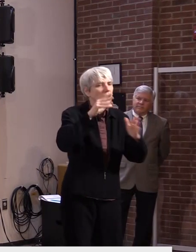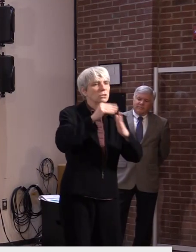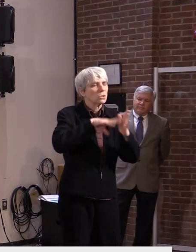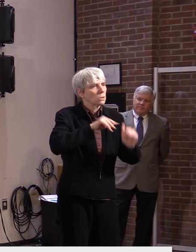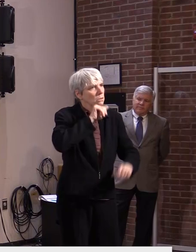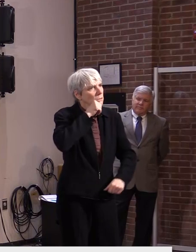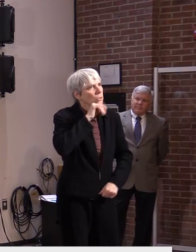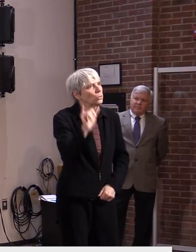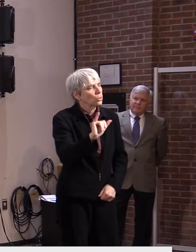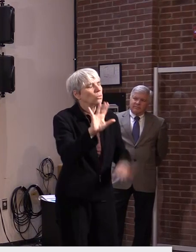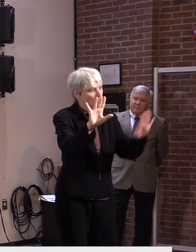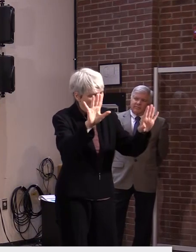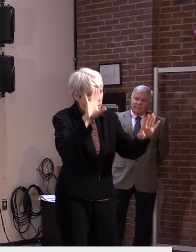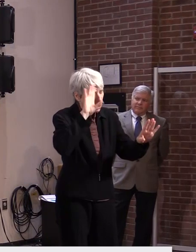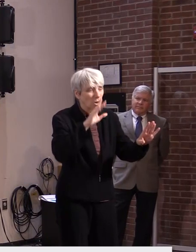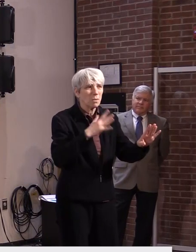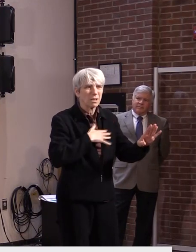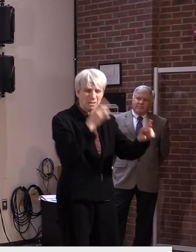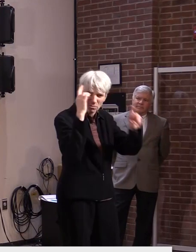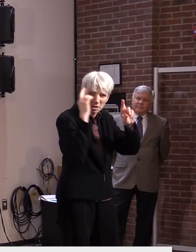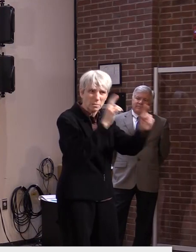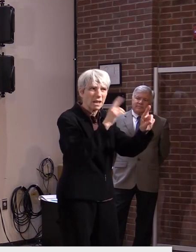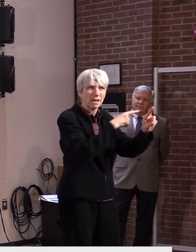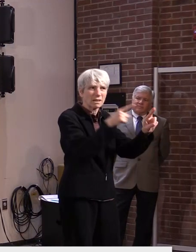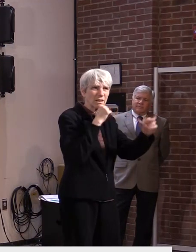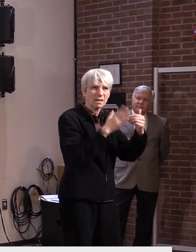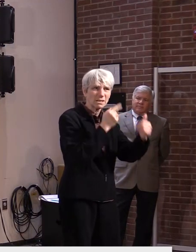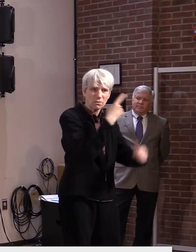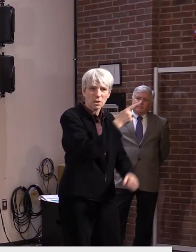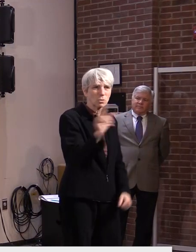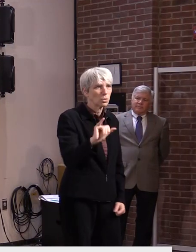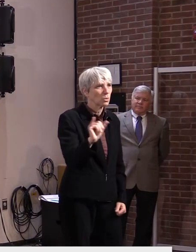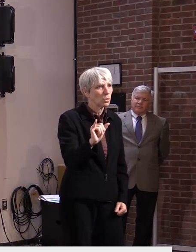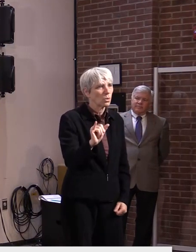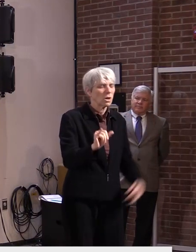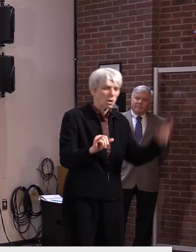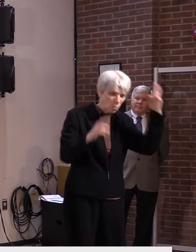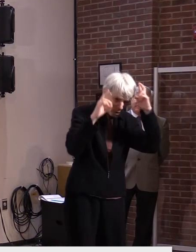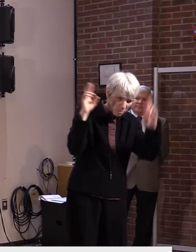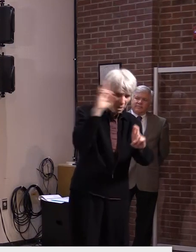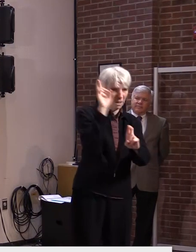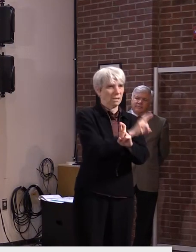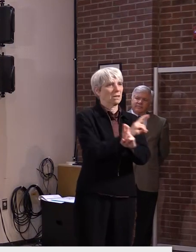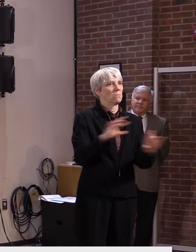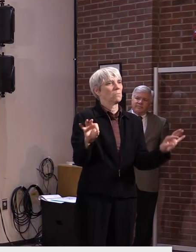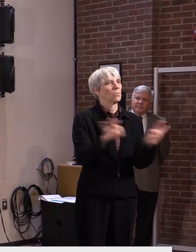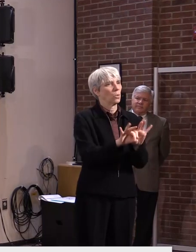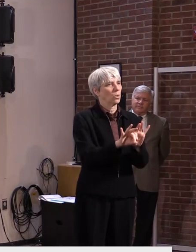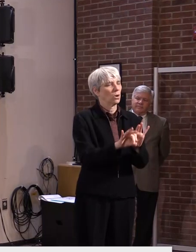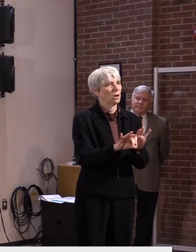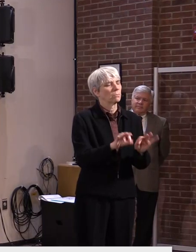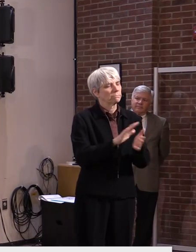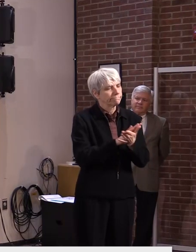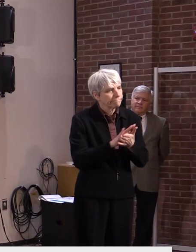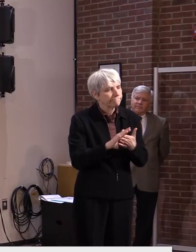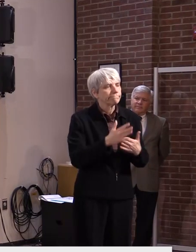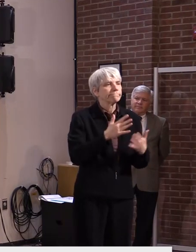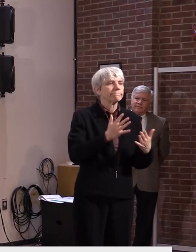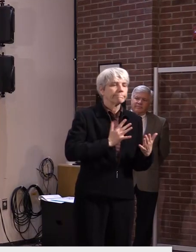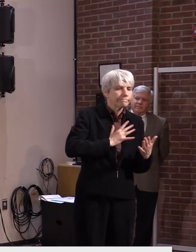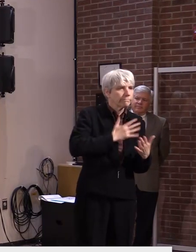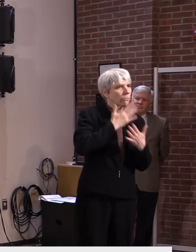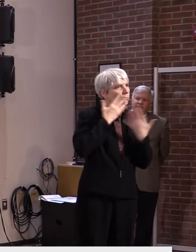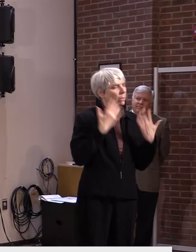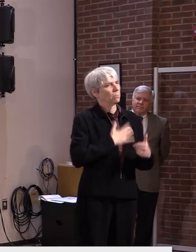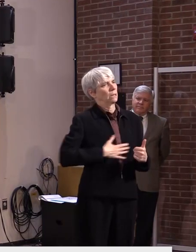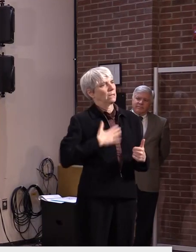remember, this is not easy for anyone. So let's treat each other with respect and civility. It's